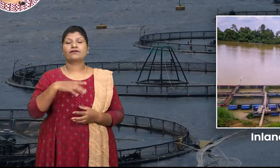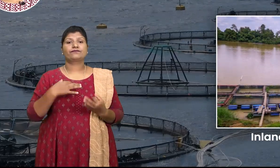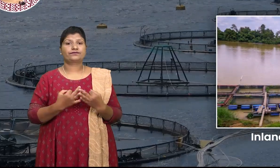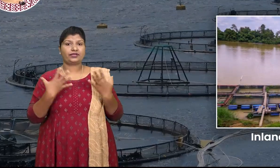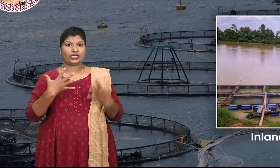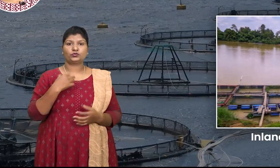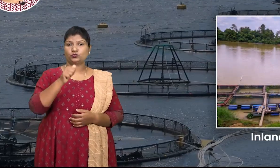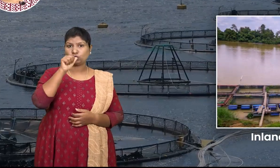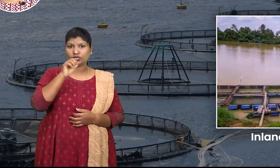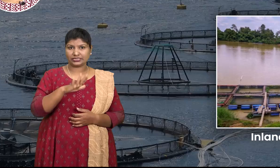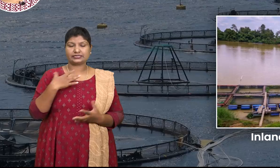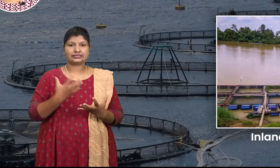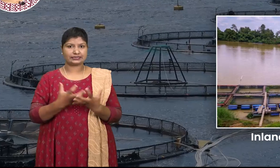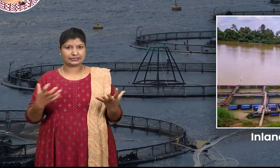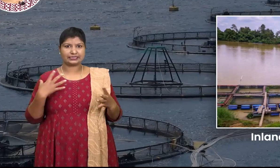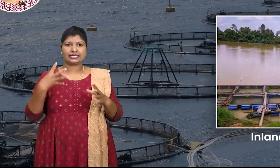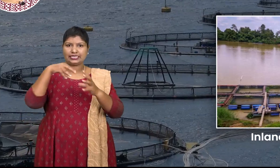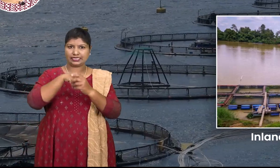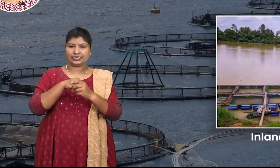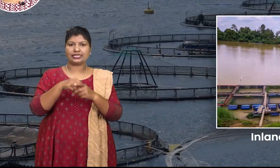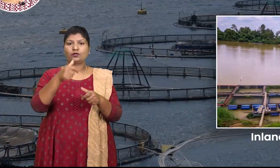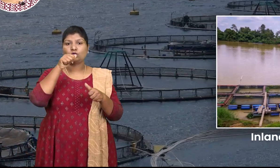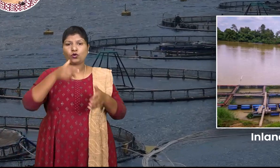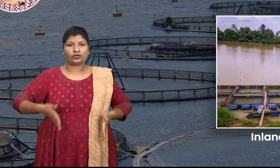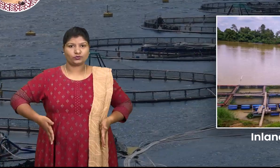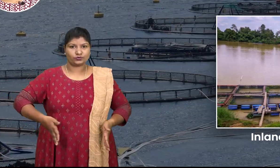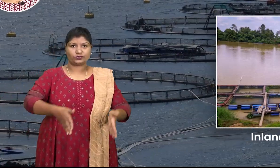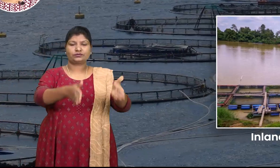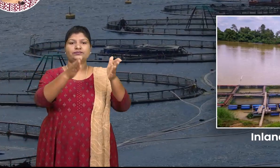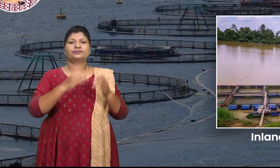Freshwater resources include canals,